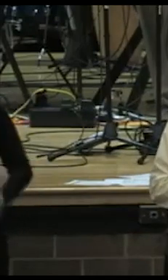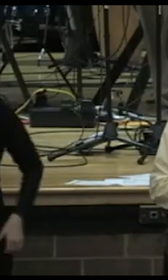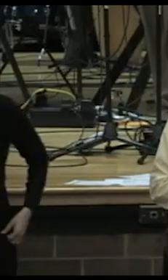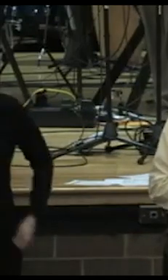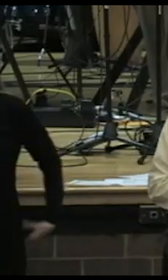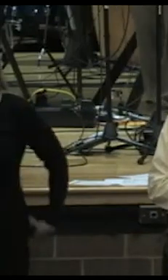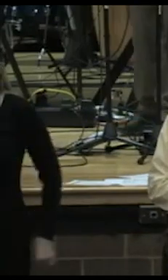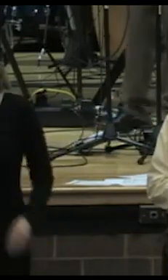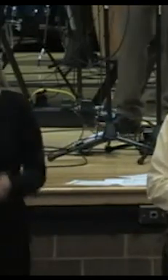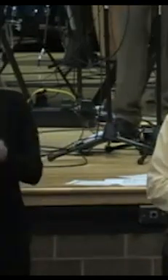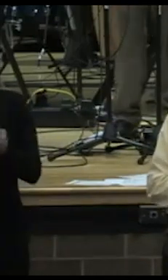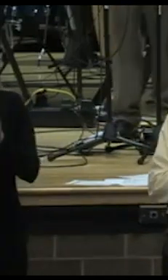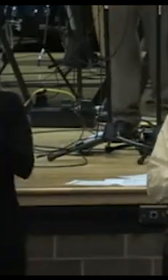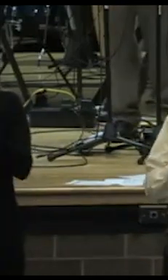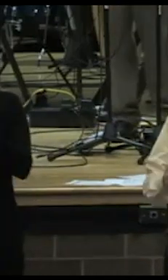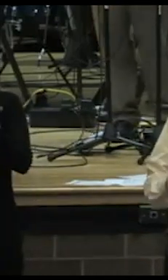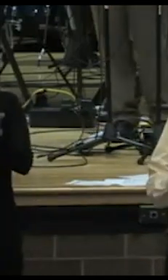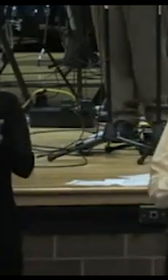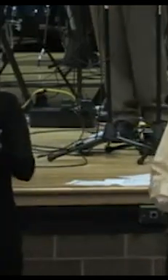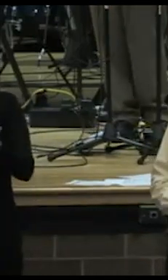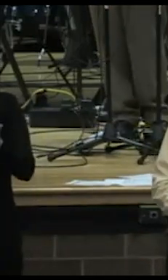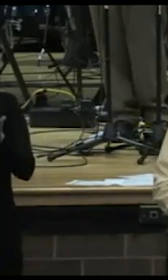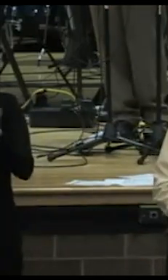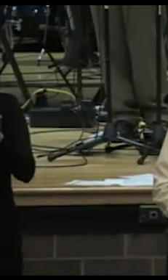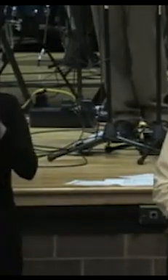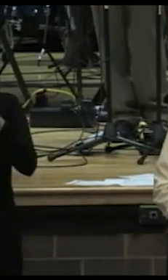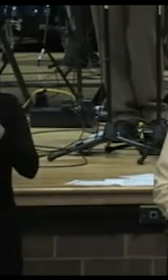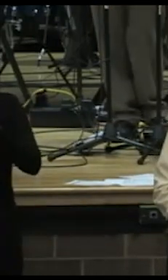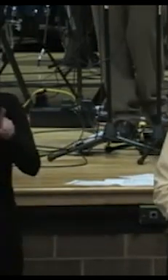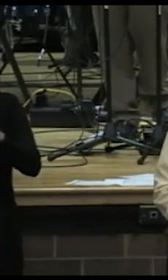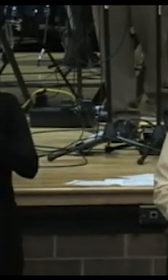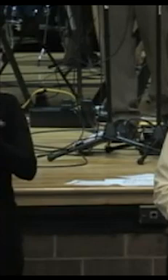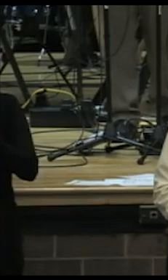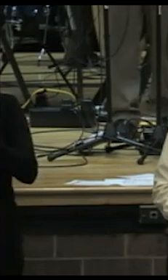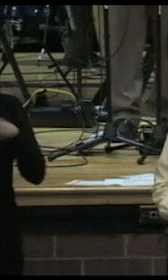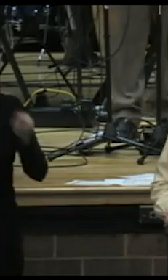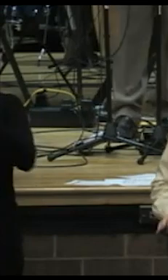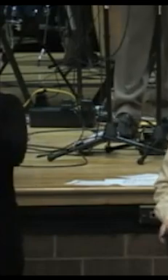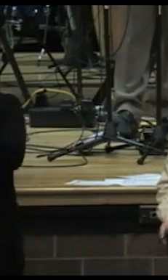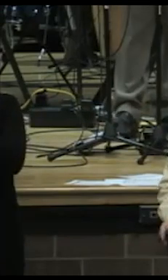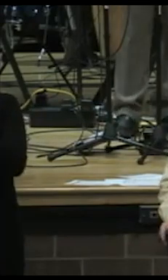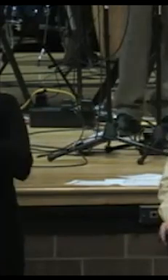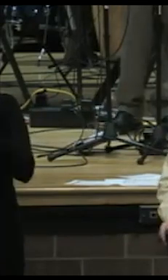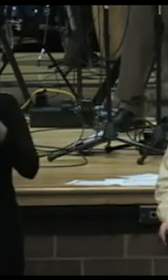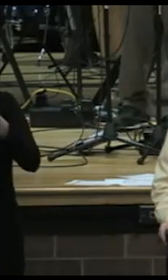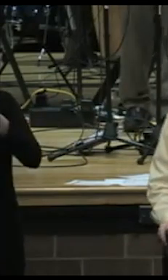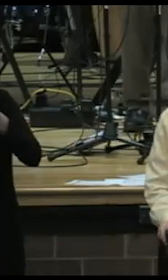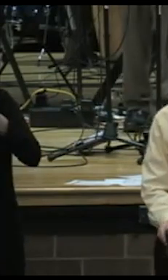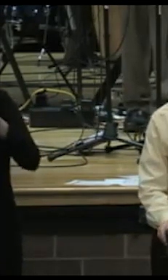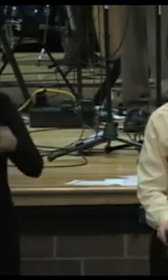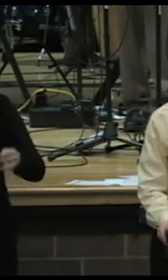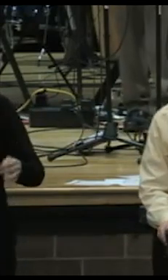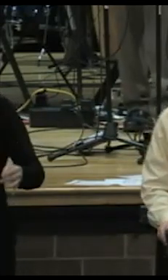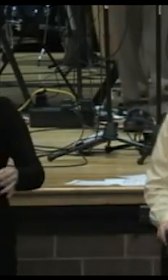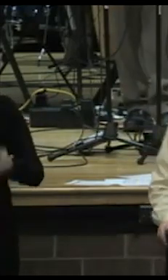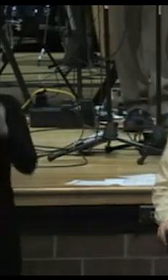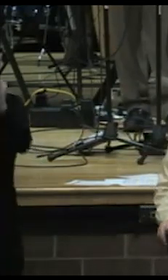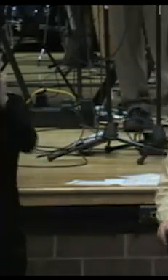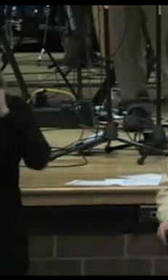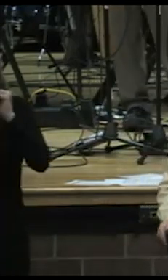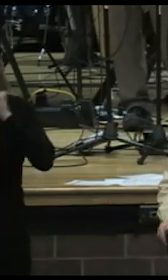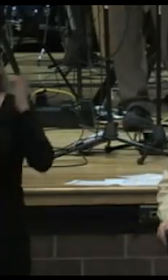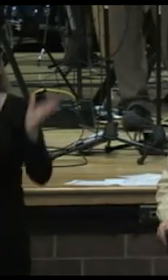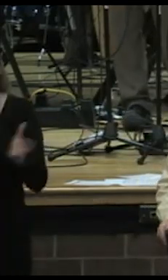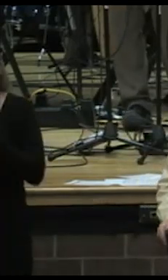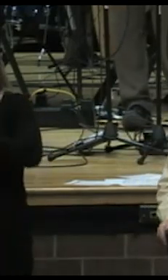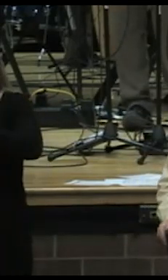just on that printout, to actually print out the different ministries and the people that lead them. It says, Lord, teach us to order our